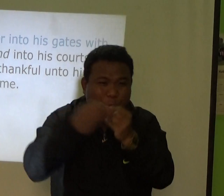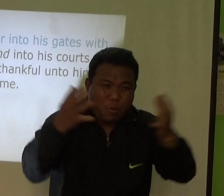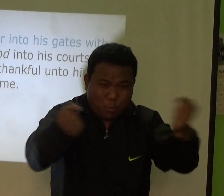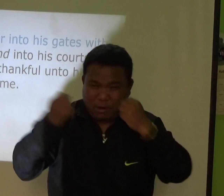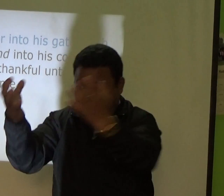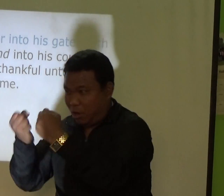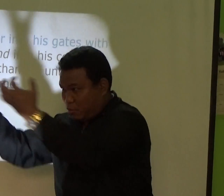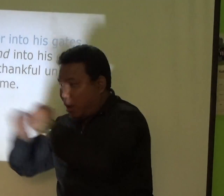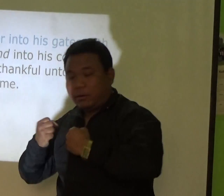What more.